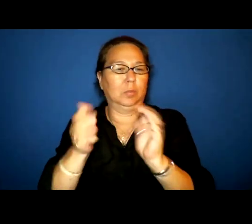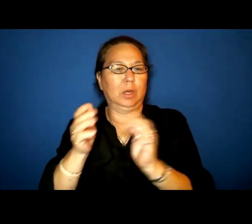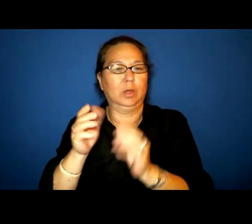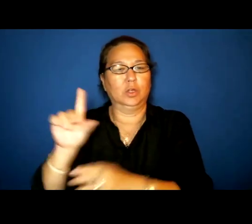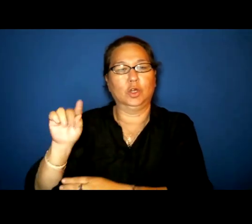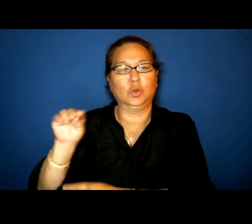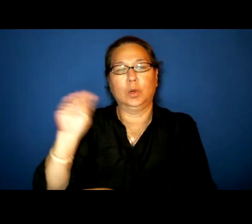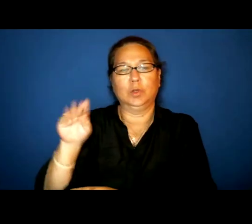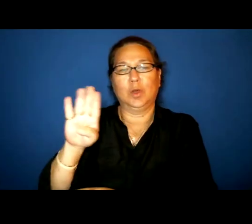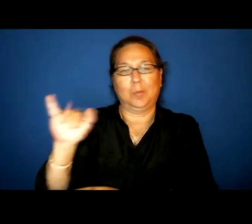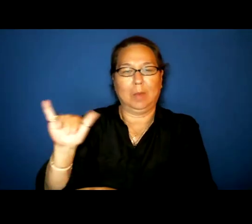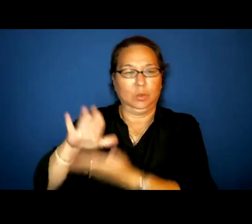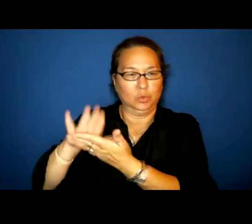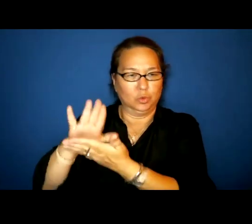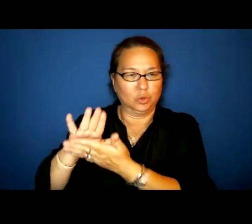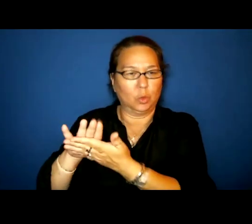options?